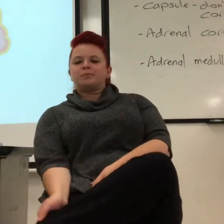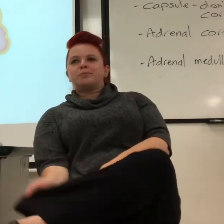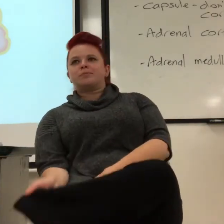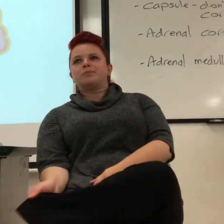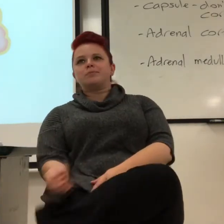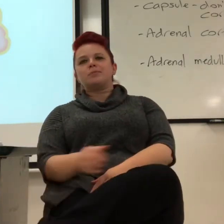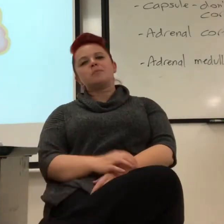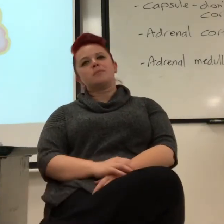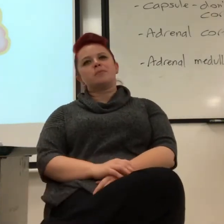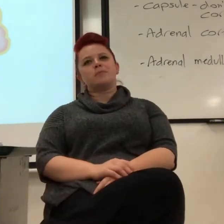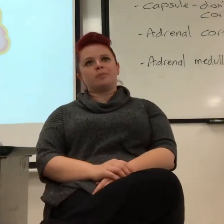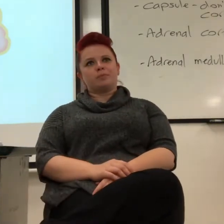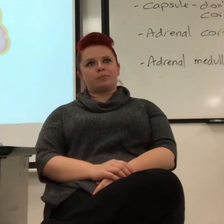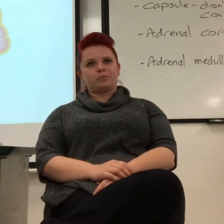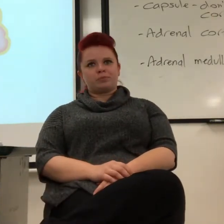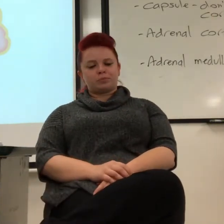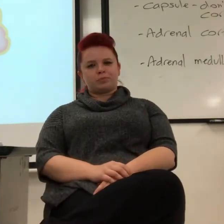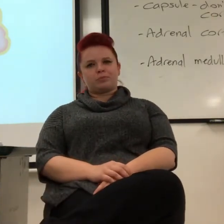To deal with